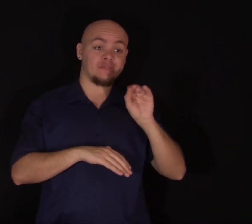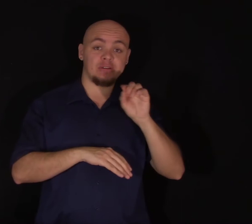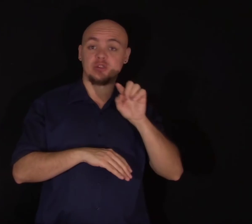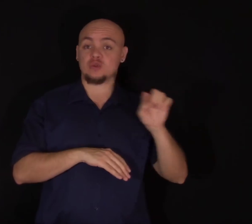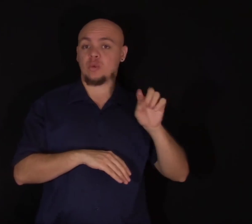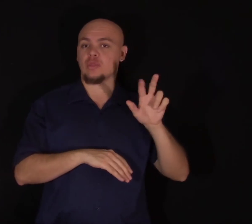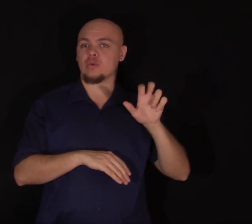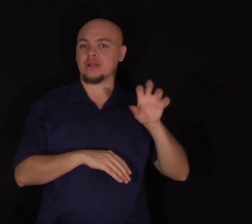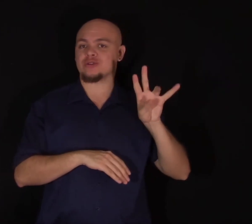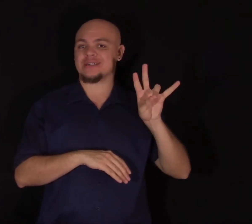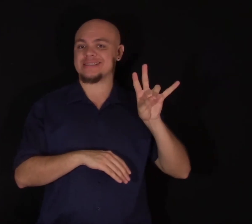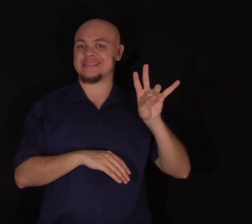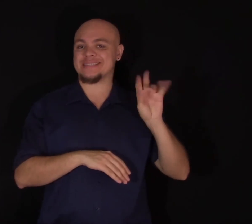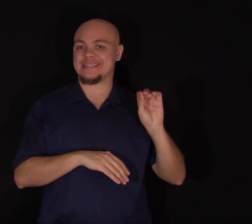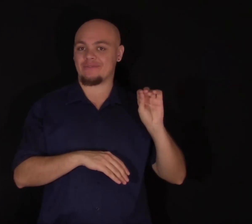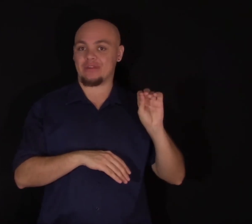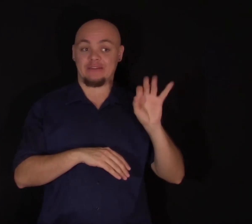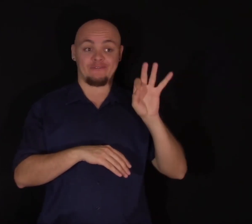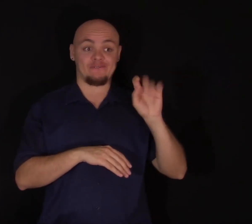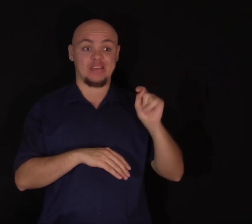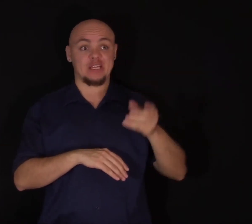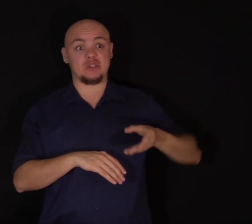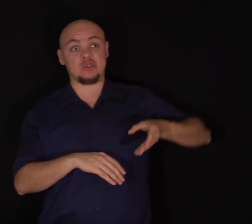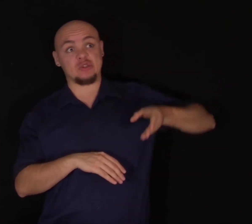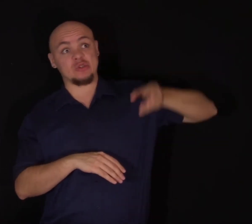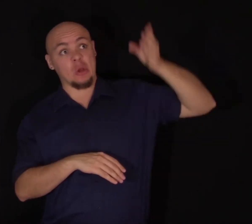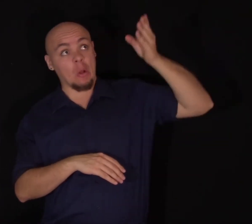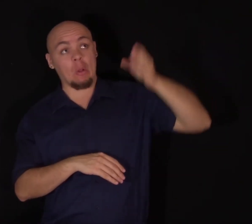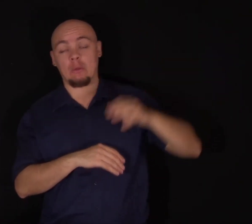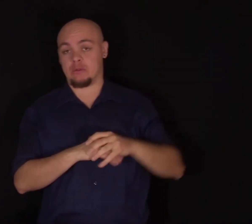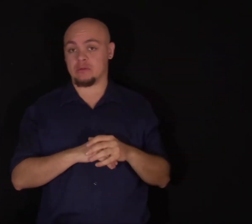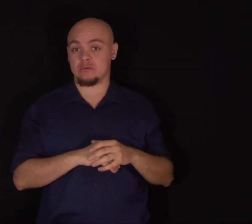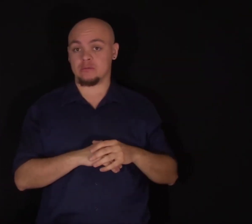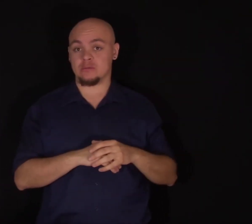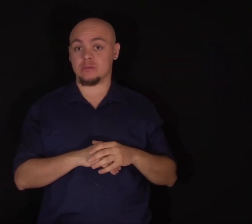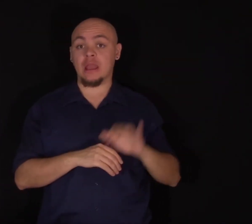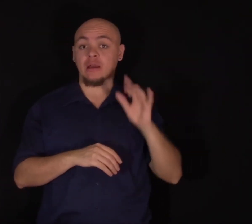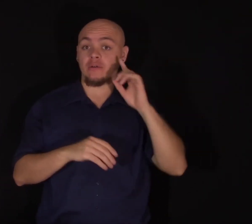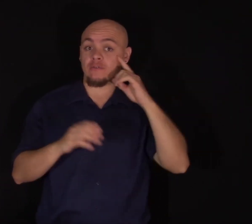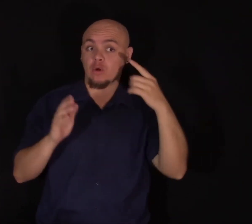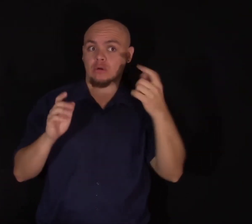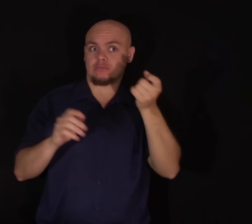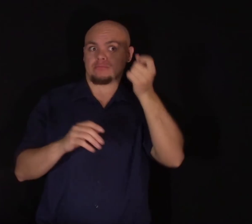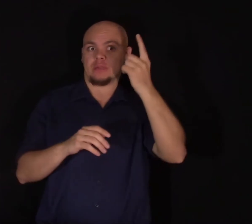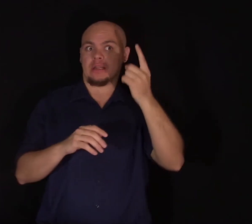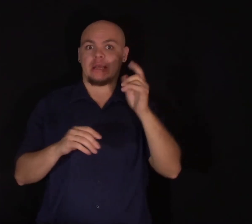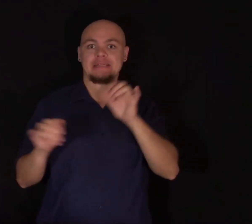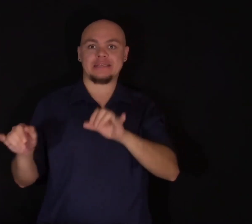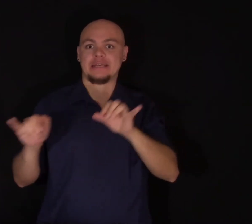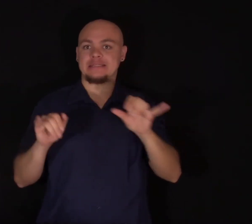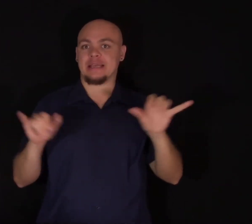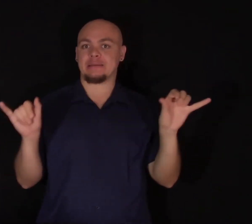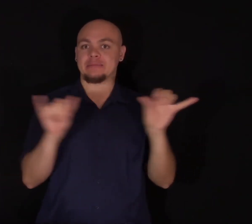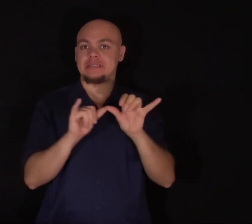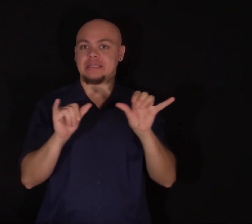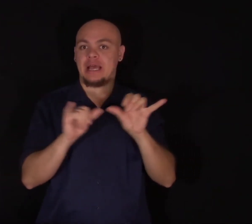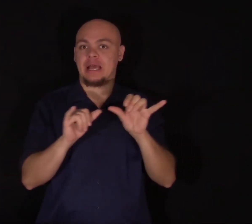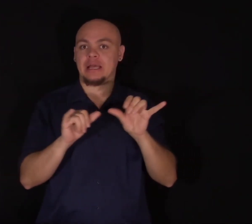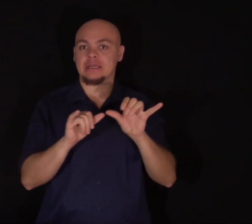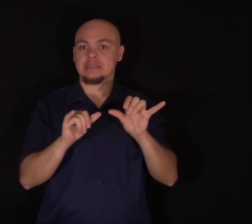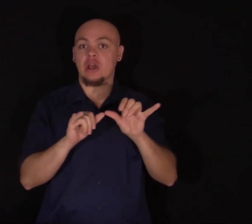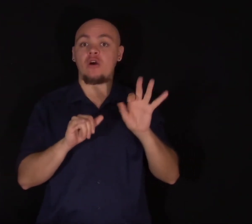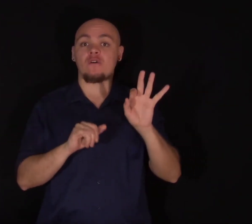that's roughly goalpost to goalpost on a regulation-sized football field. It's as tall as the Statue of